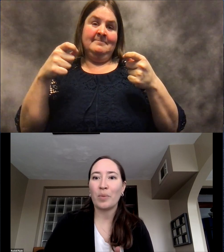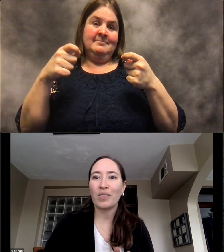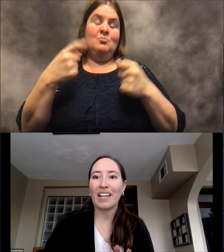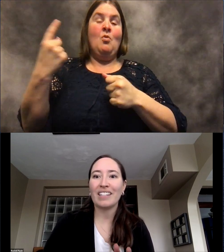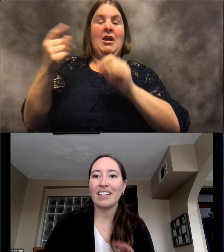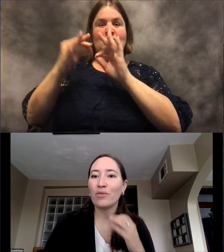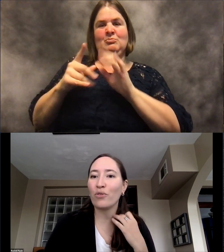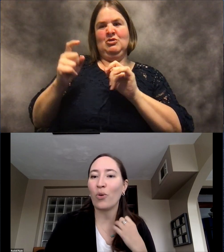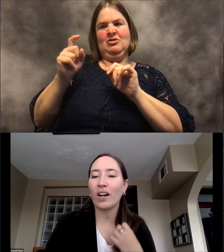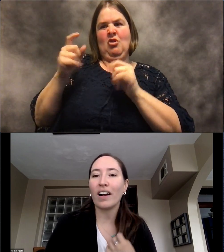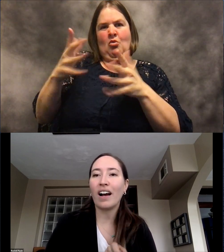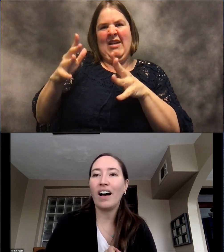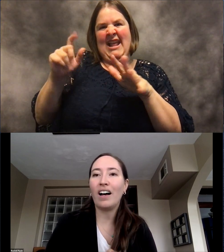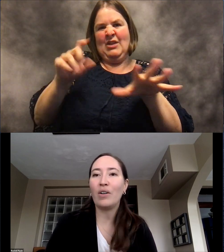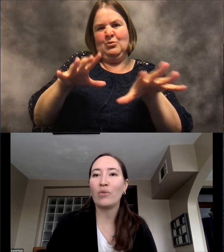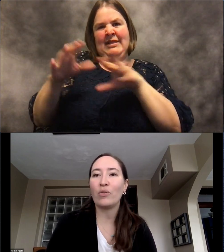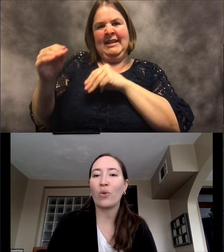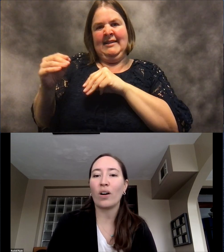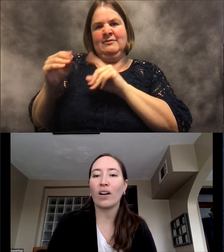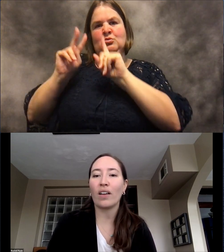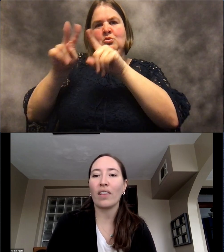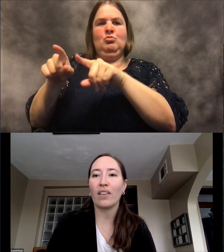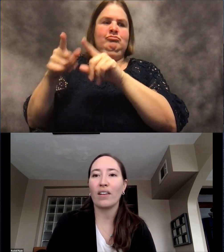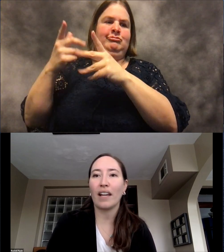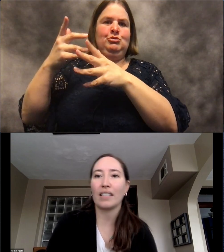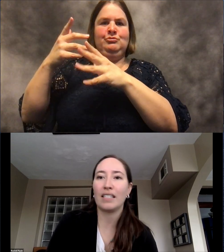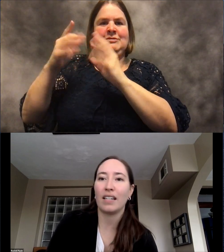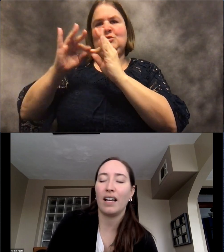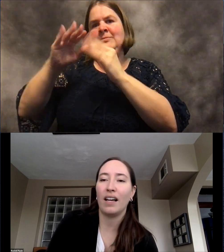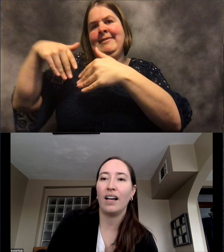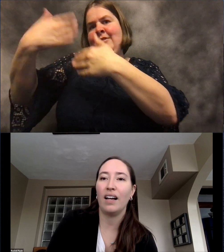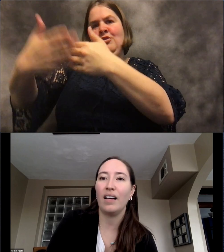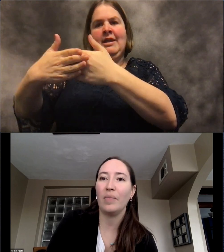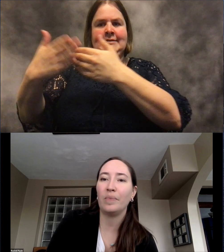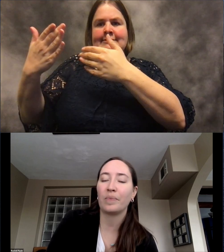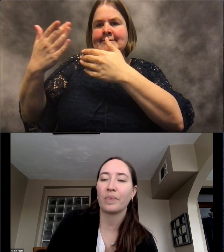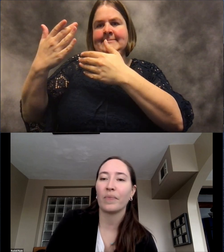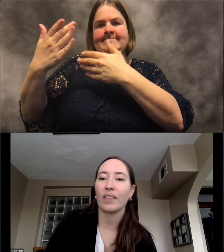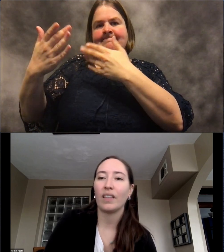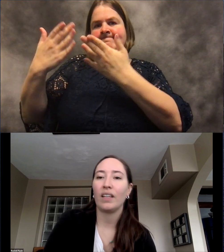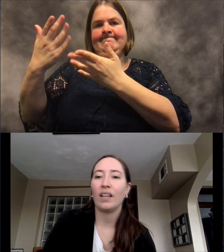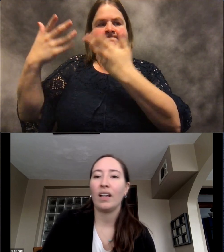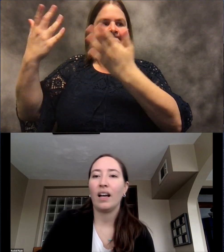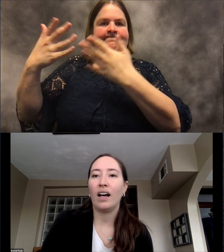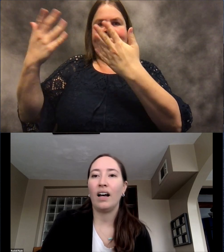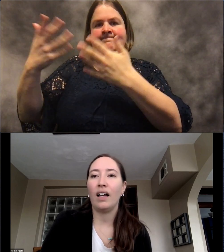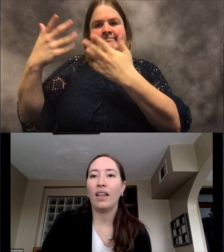our interpreters had to leave for their next